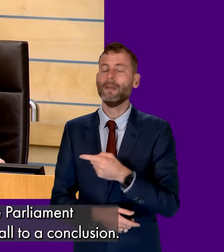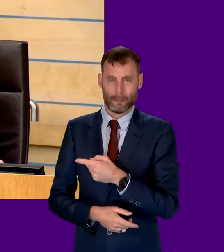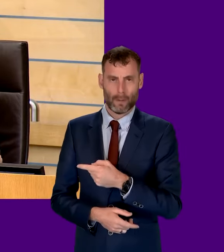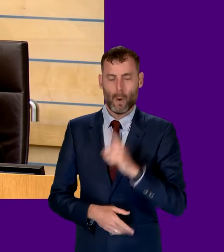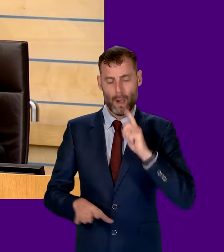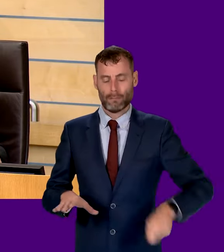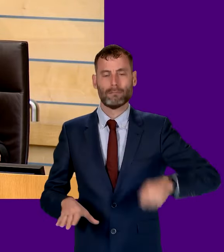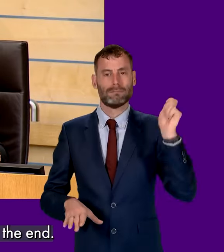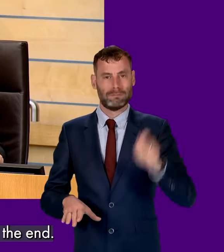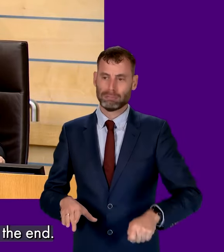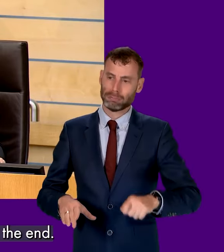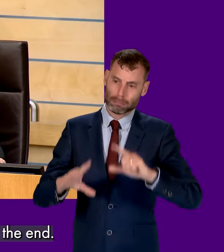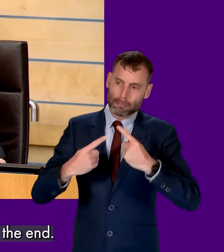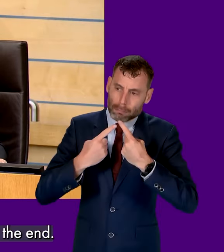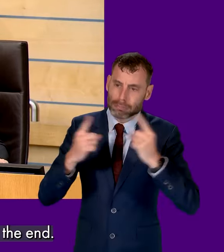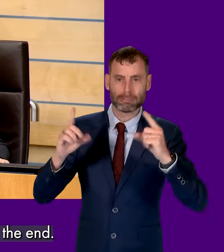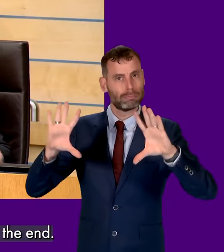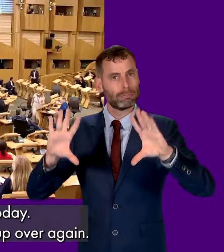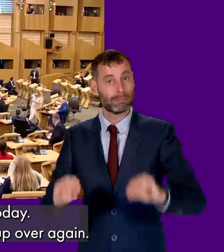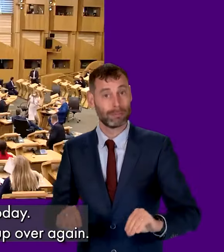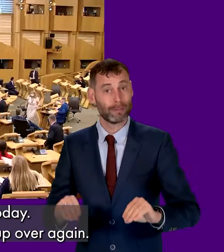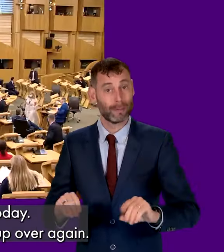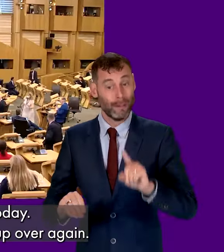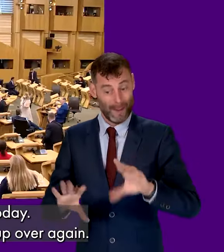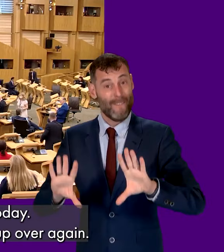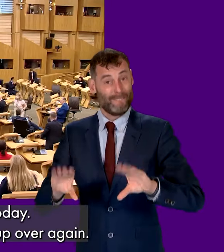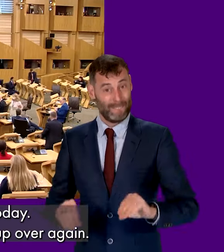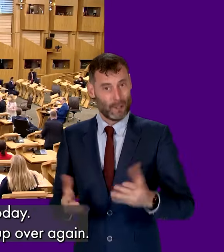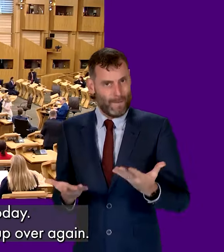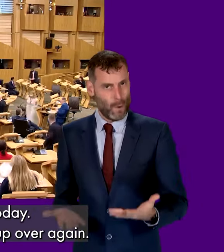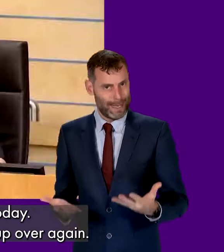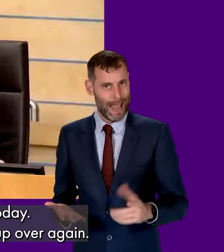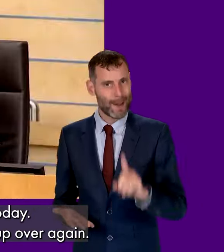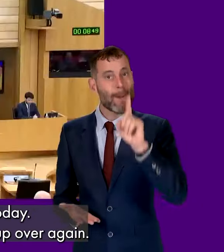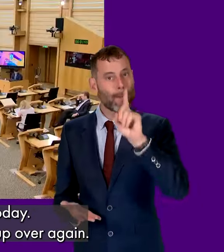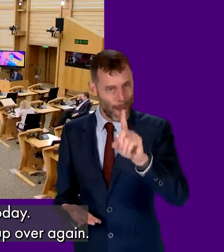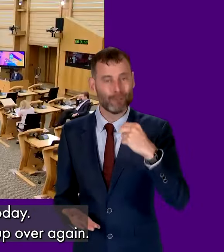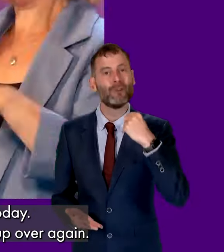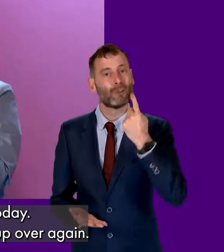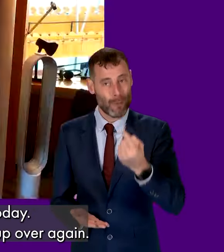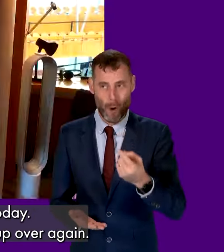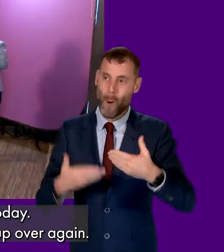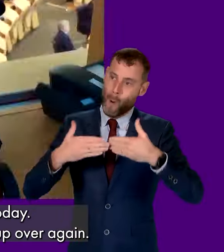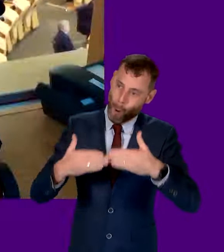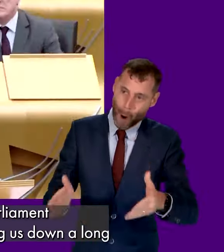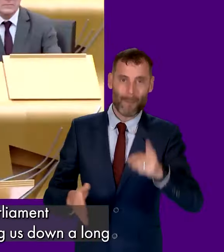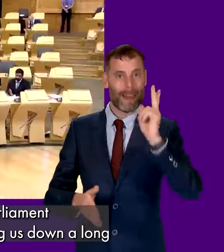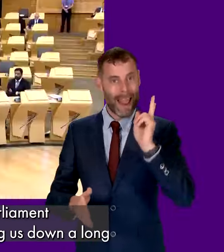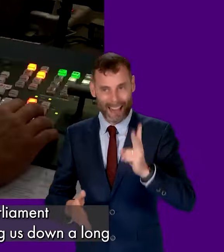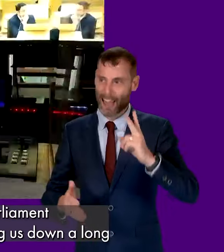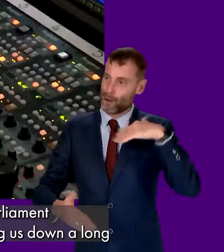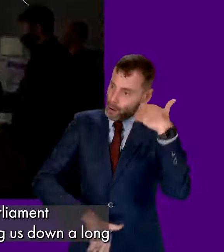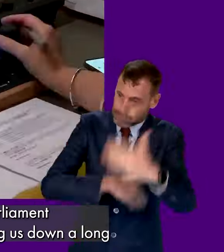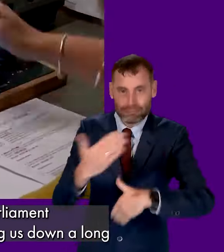conclusion. So I guess that's the end, but just for today. Tomorrow we pick it up all over again. The